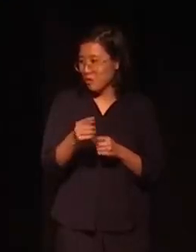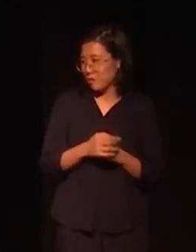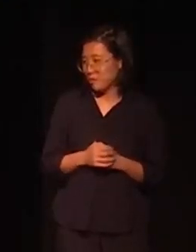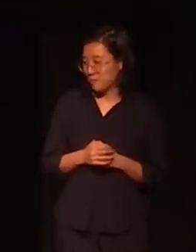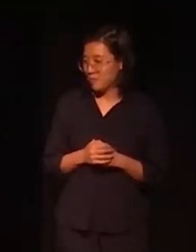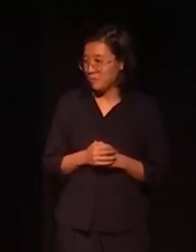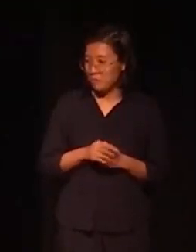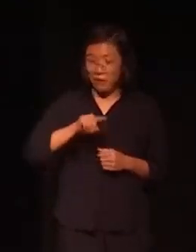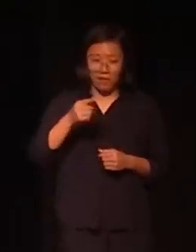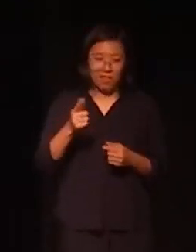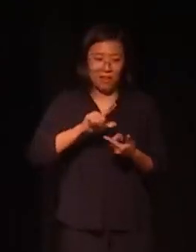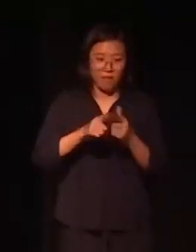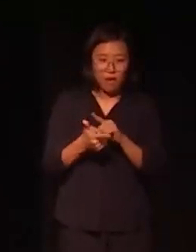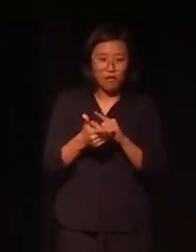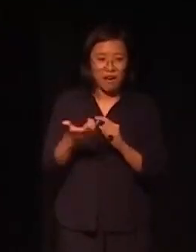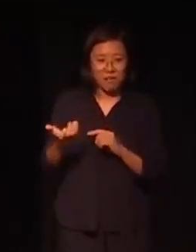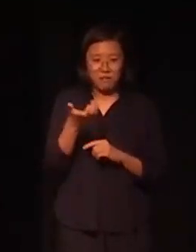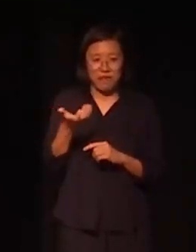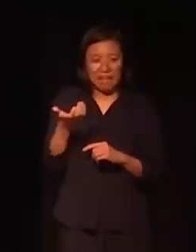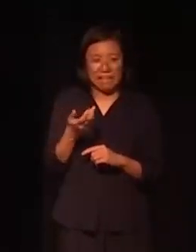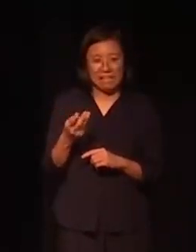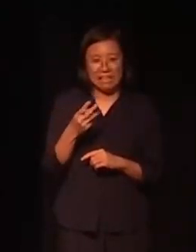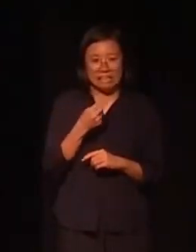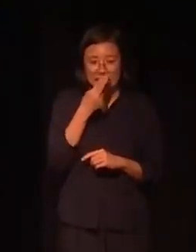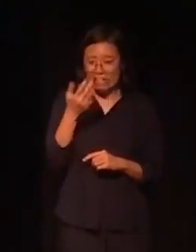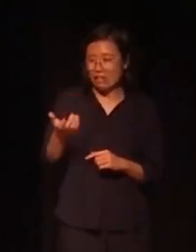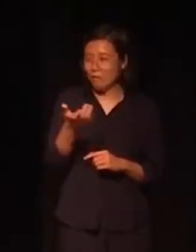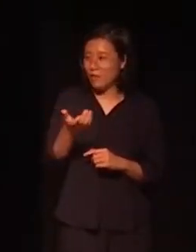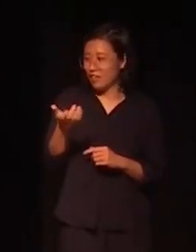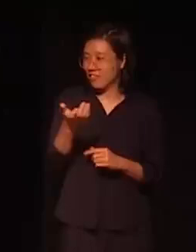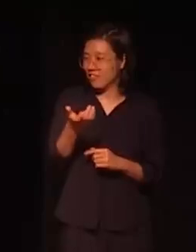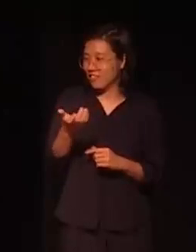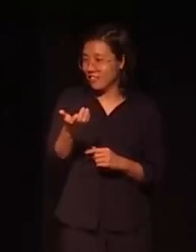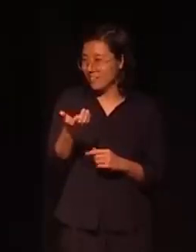like that. And then we also do smoking. It can be smoked,